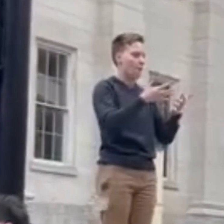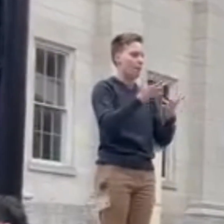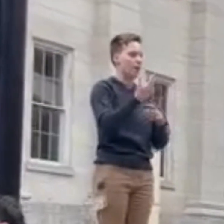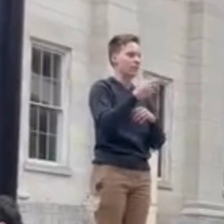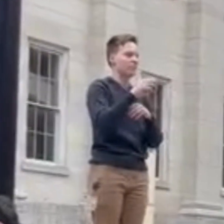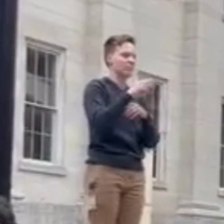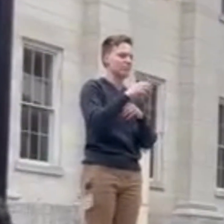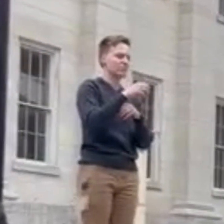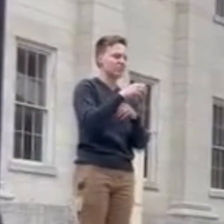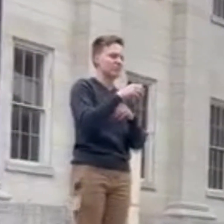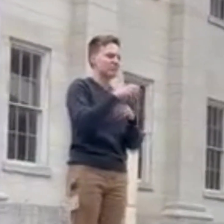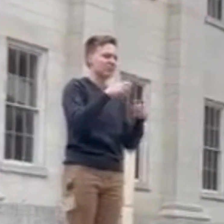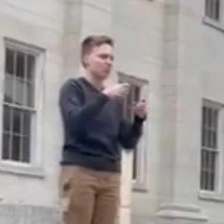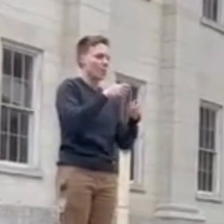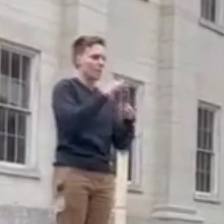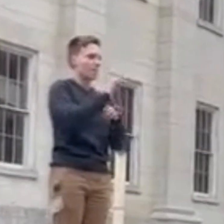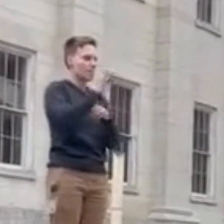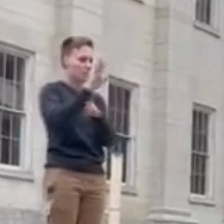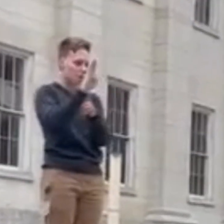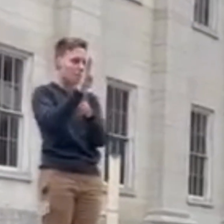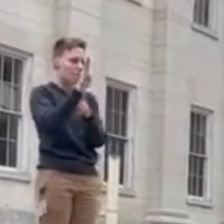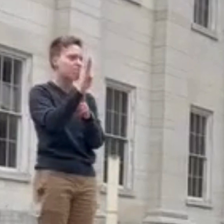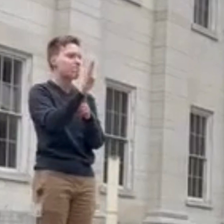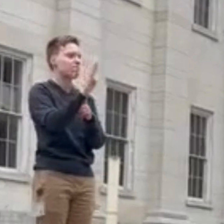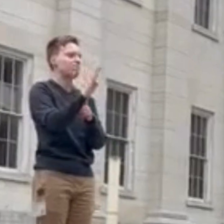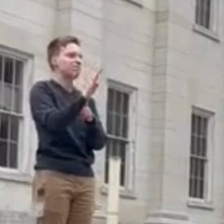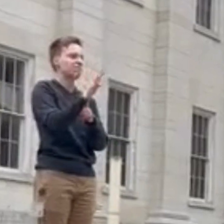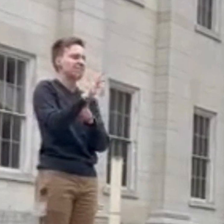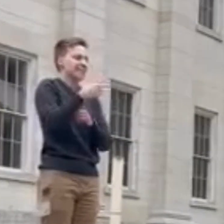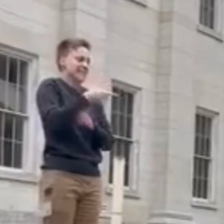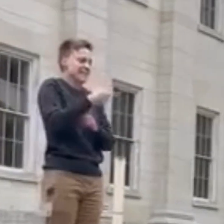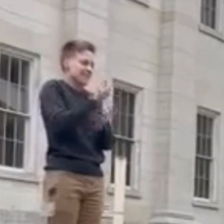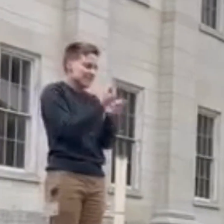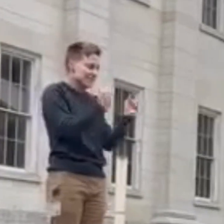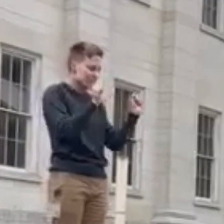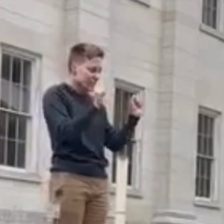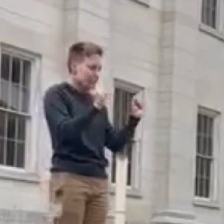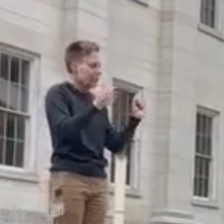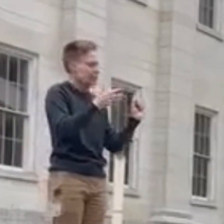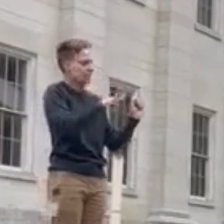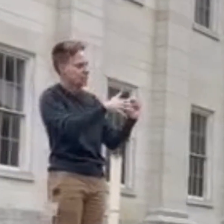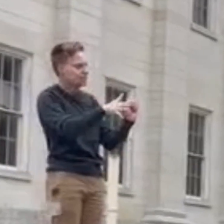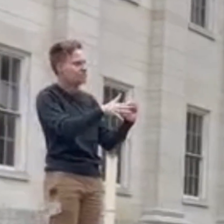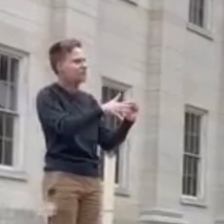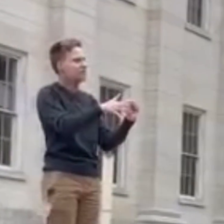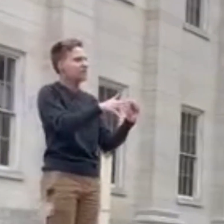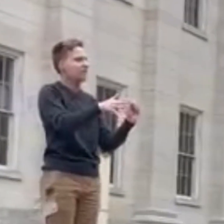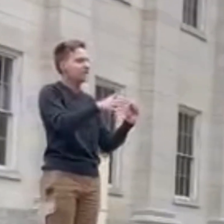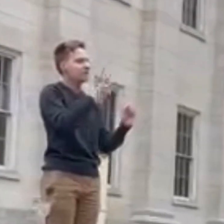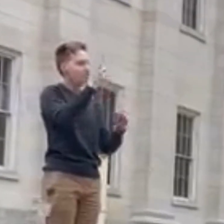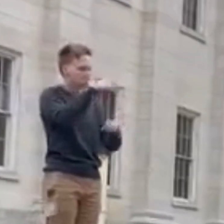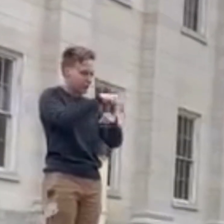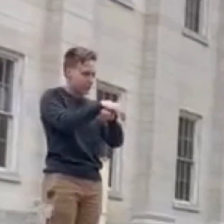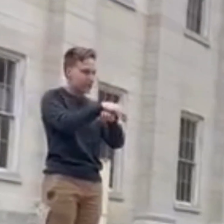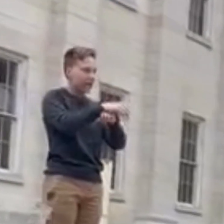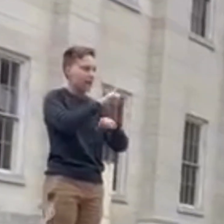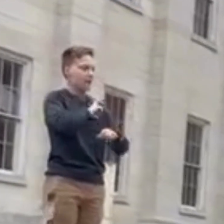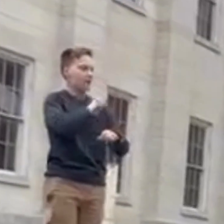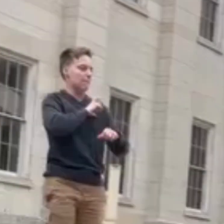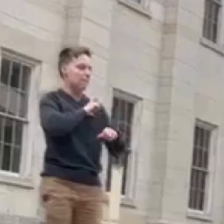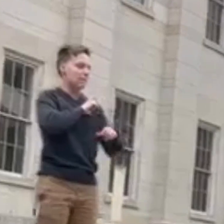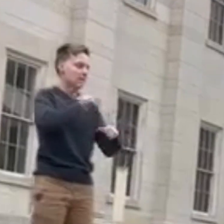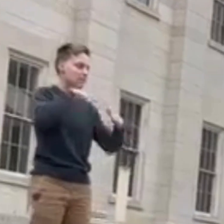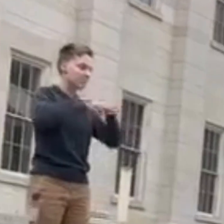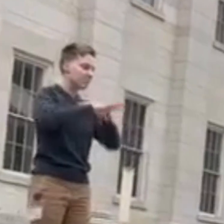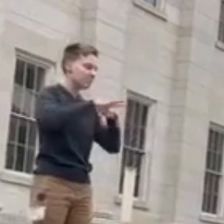That was the closest to a safe space they got, and even that wasn't safe because one night the police decided to raid